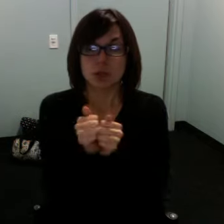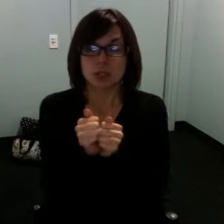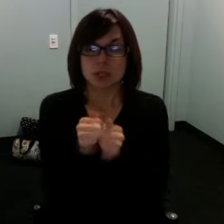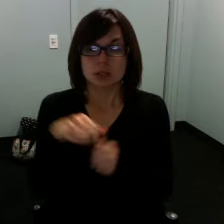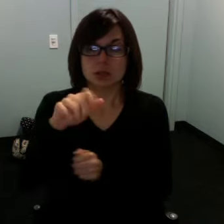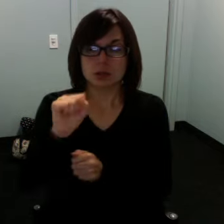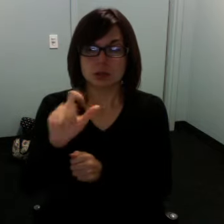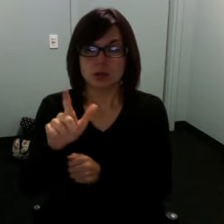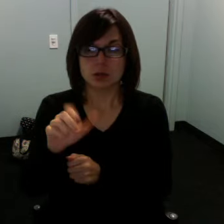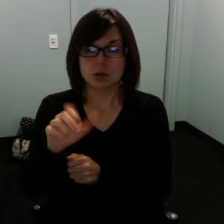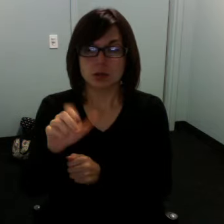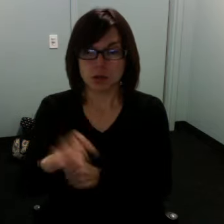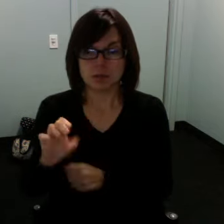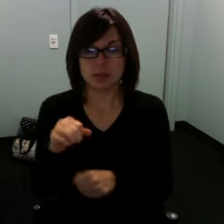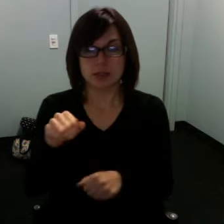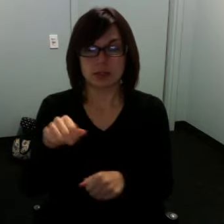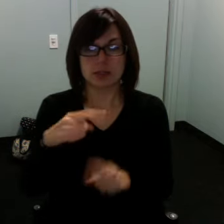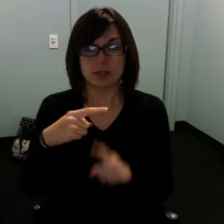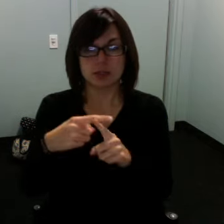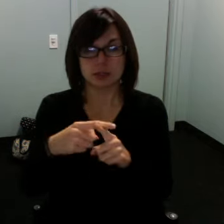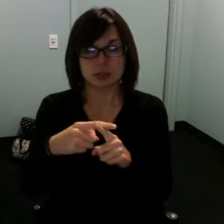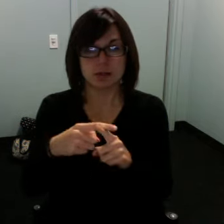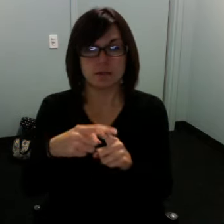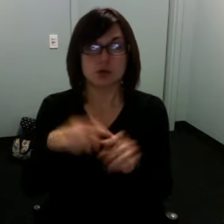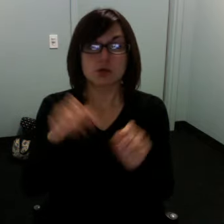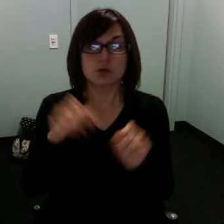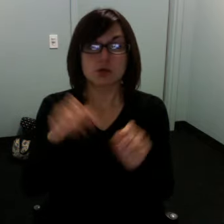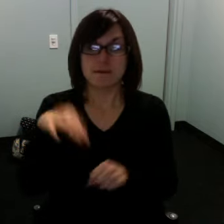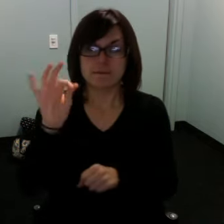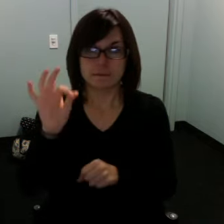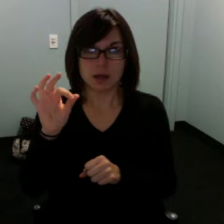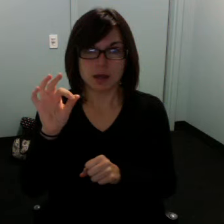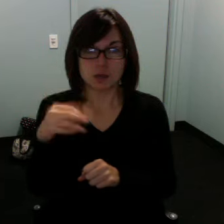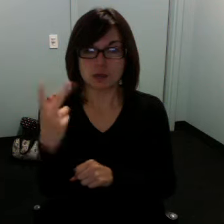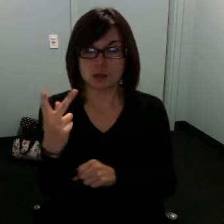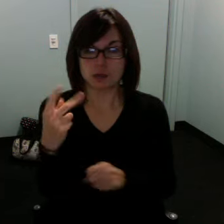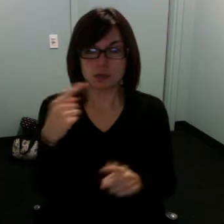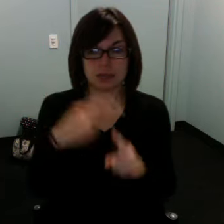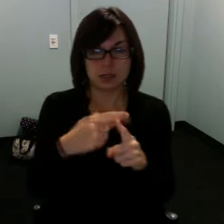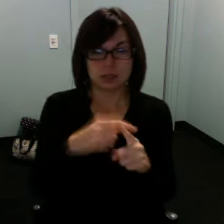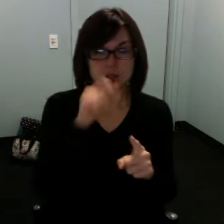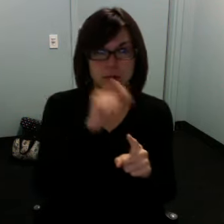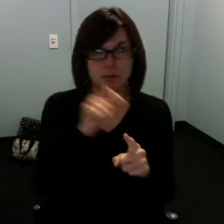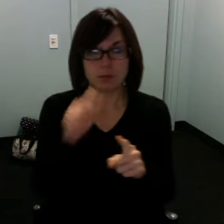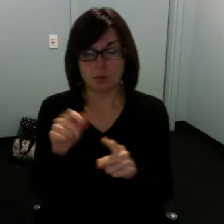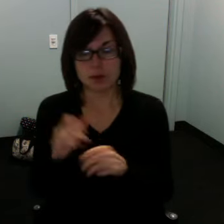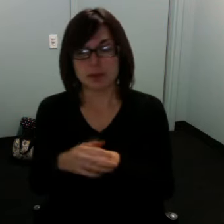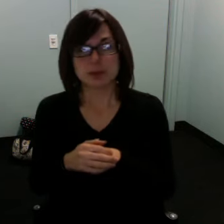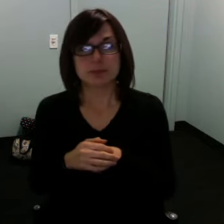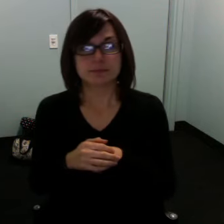the dots to find your 2 lines. As soon as you've done that, you look for the intersection point between the 2 straight lines you've just